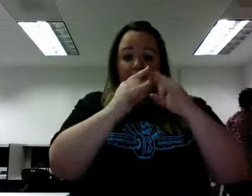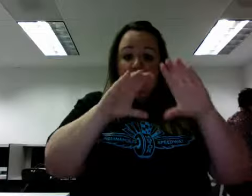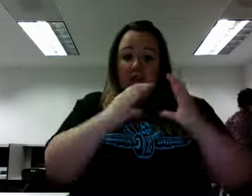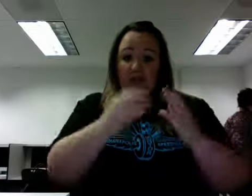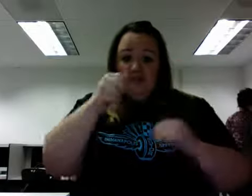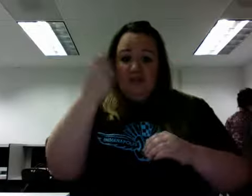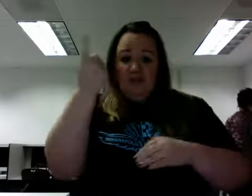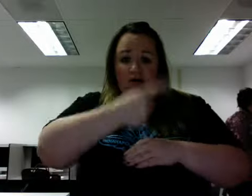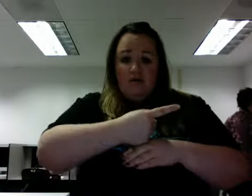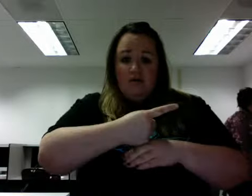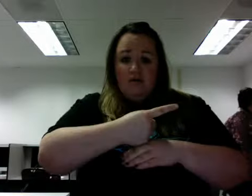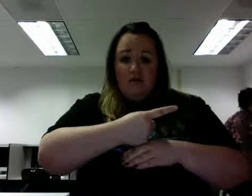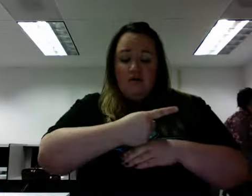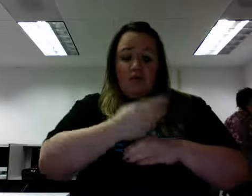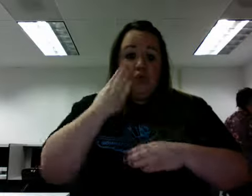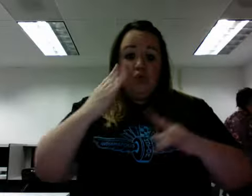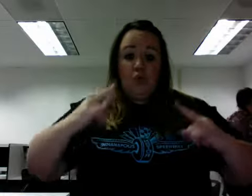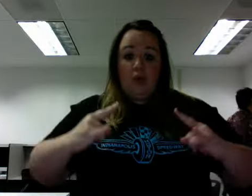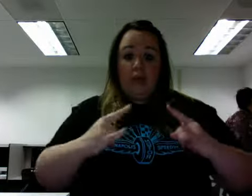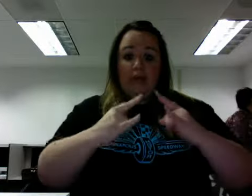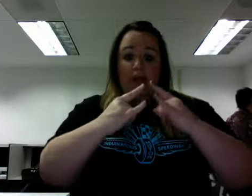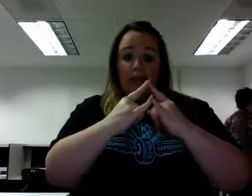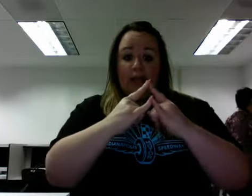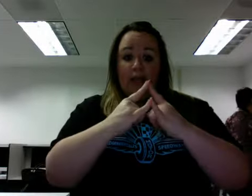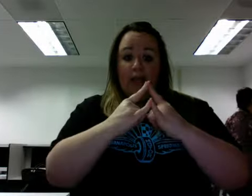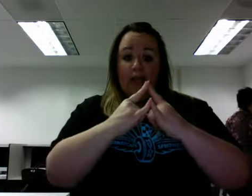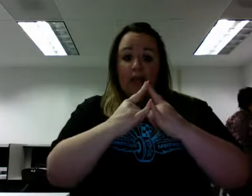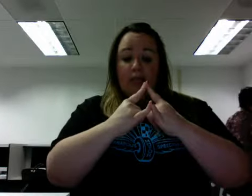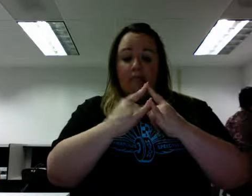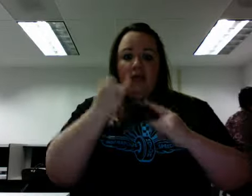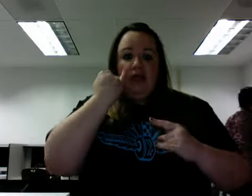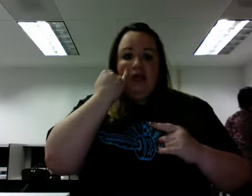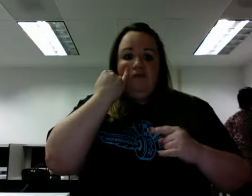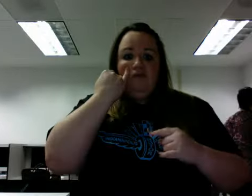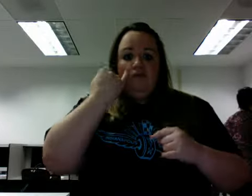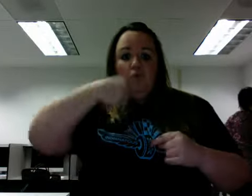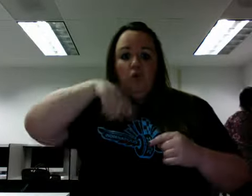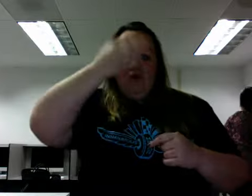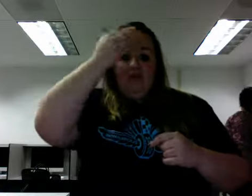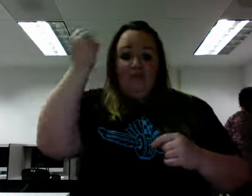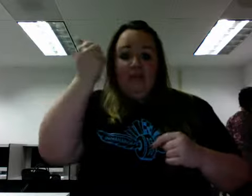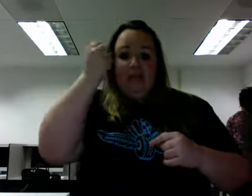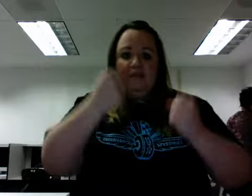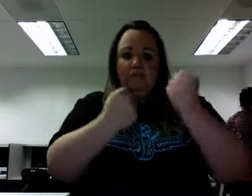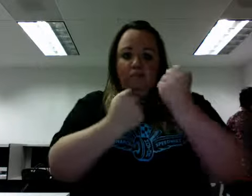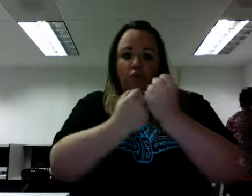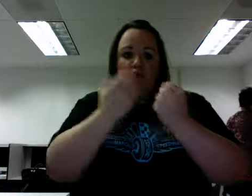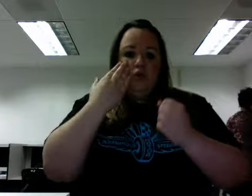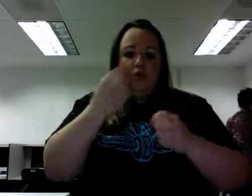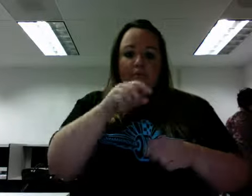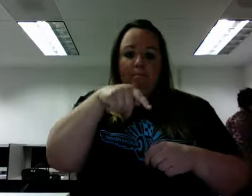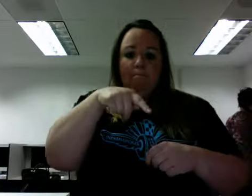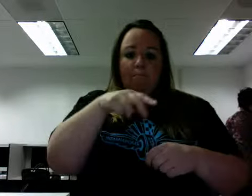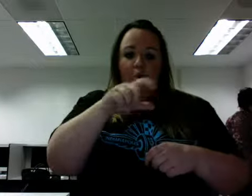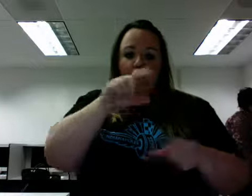tent laying out, and it's all ready to go. We've got camping, but we forgot the supports. We forgot the little fiberglass or the aluminum poles and hold it up. How successful are we going to